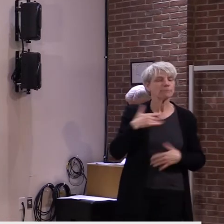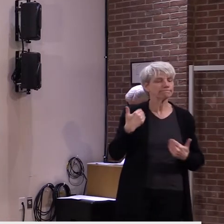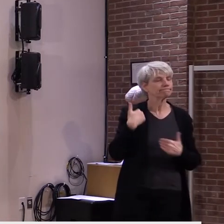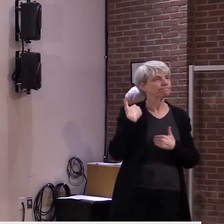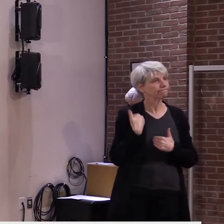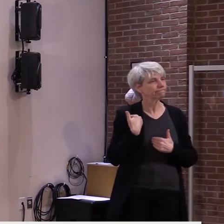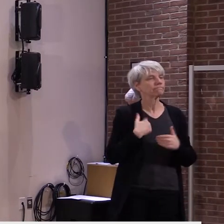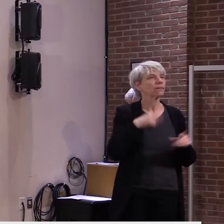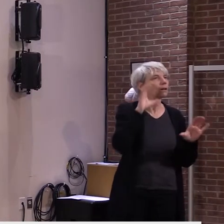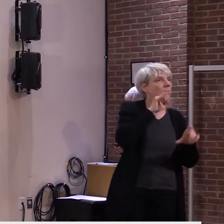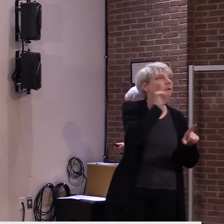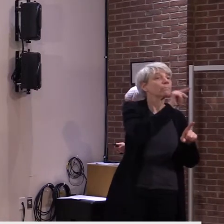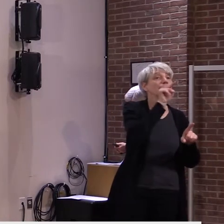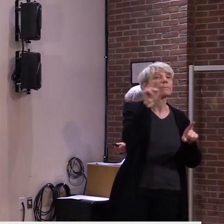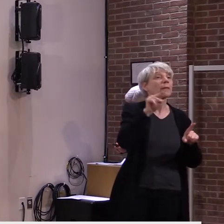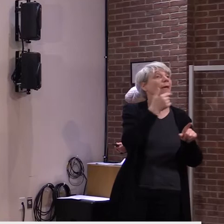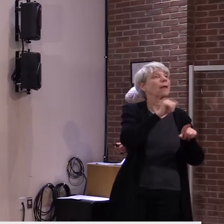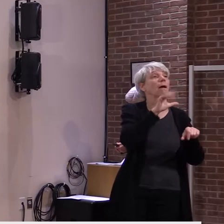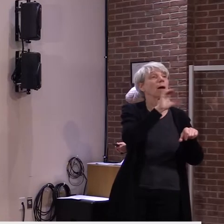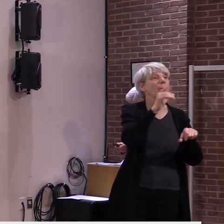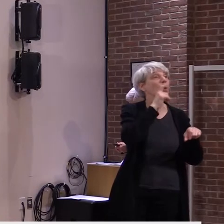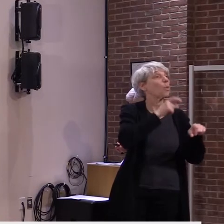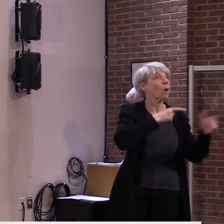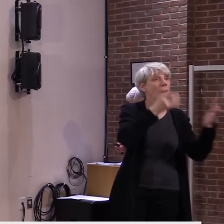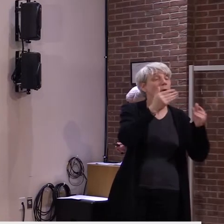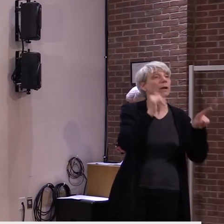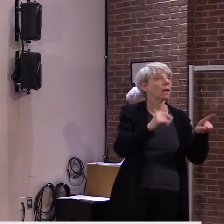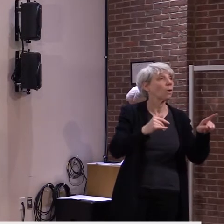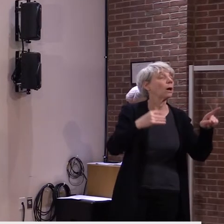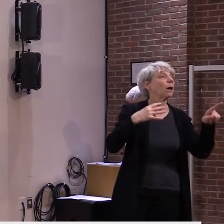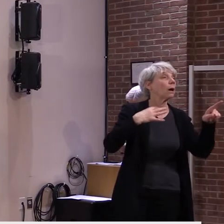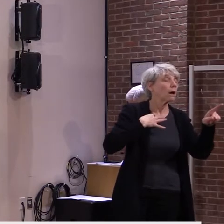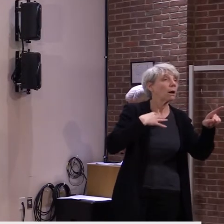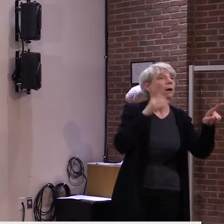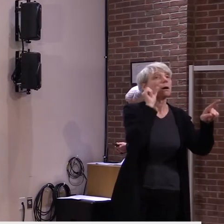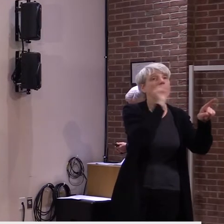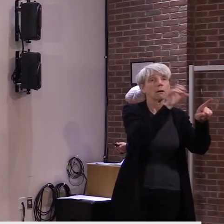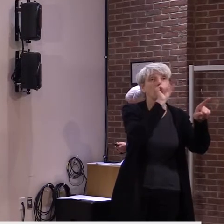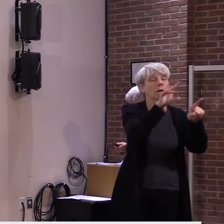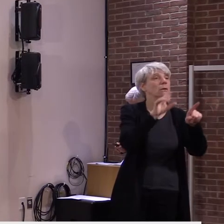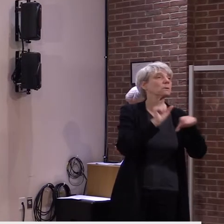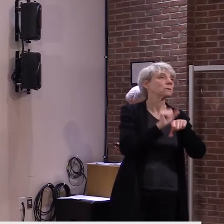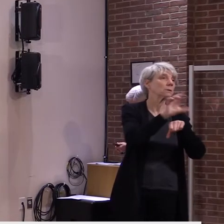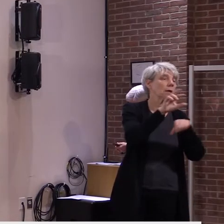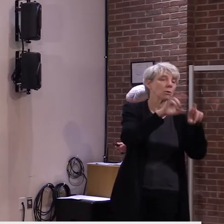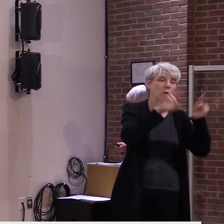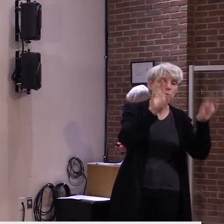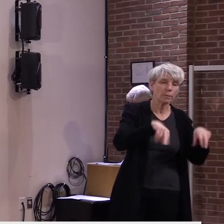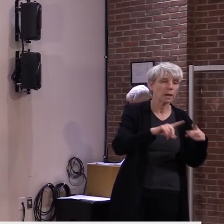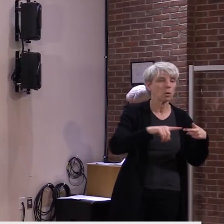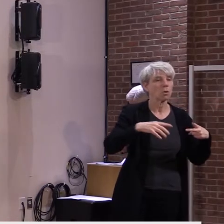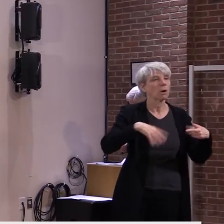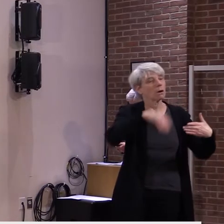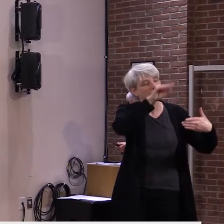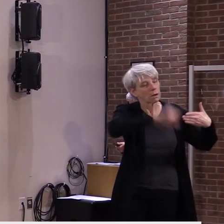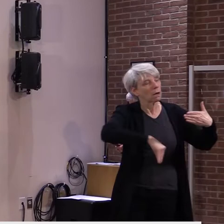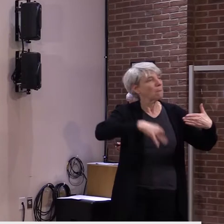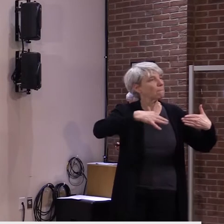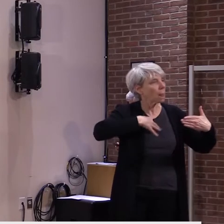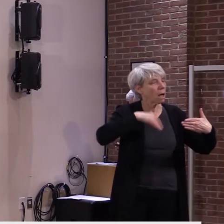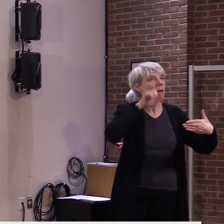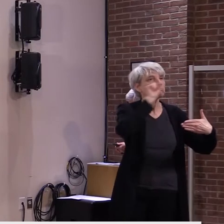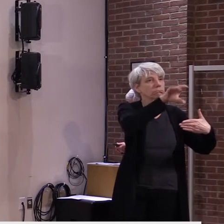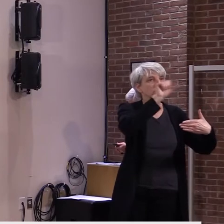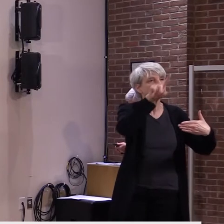are hiring and have job availability, and they have to submit either a resume or an application or something